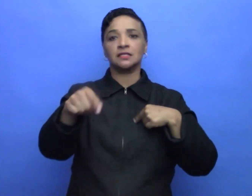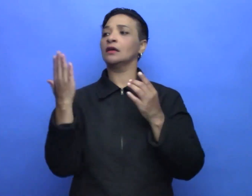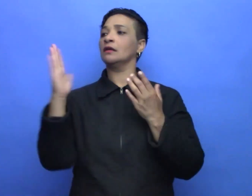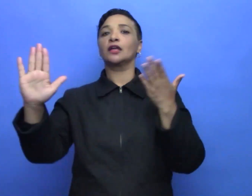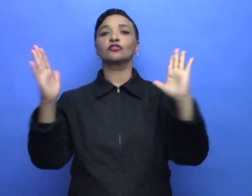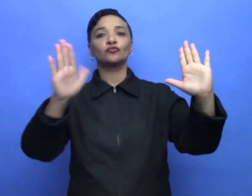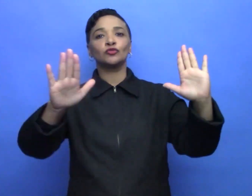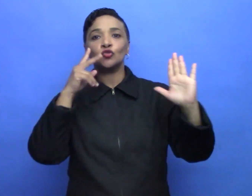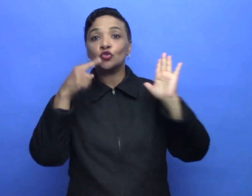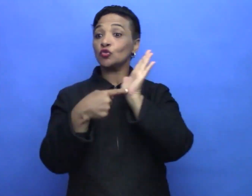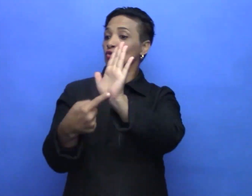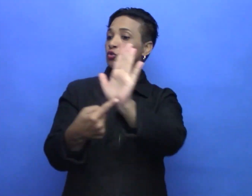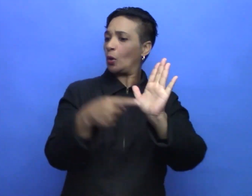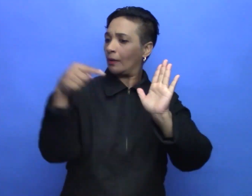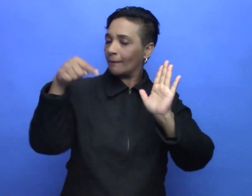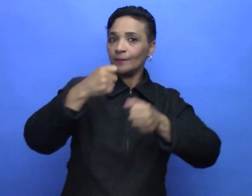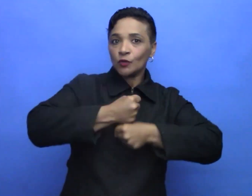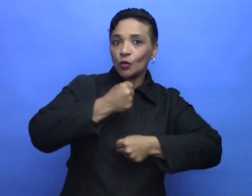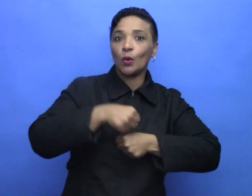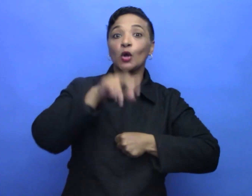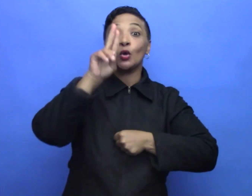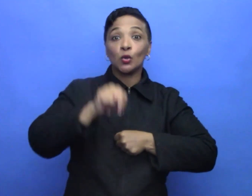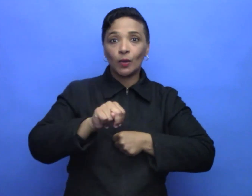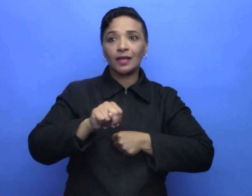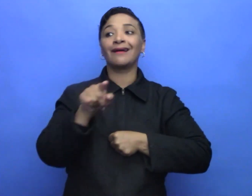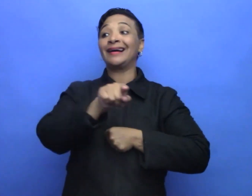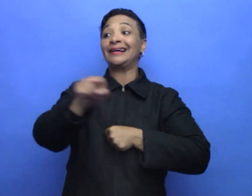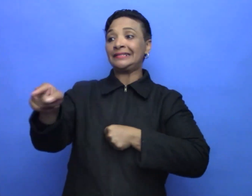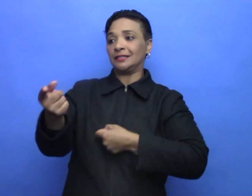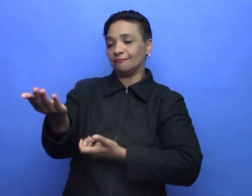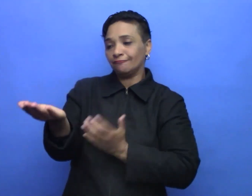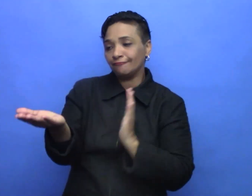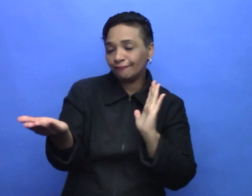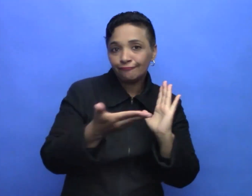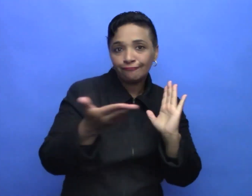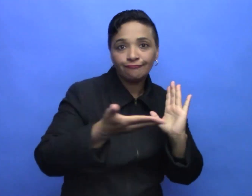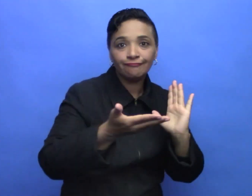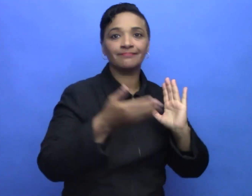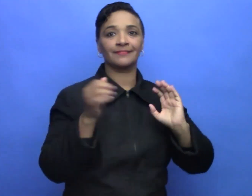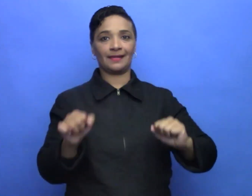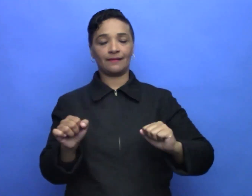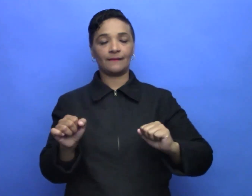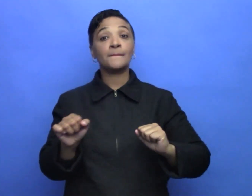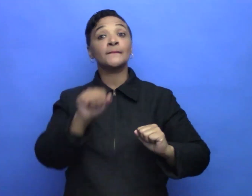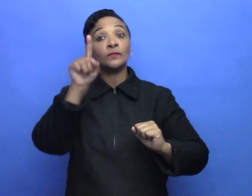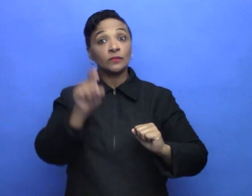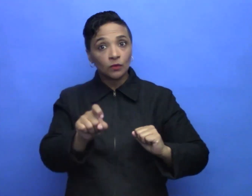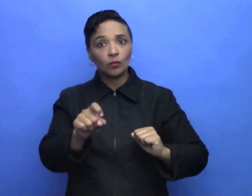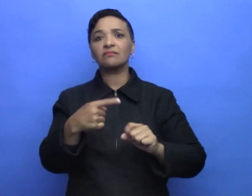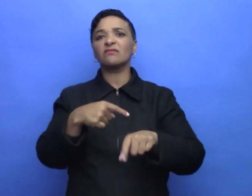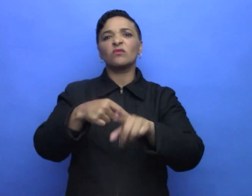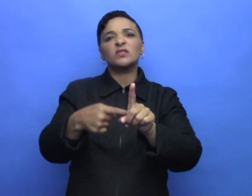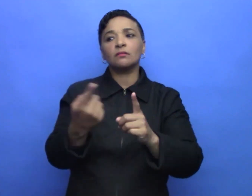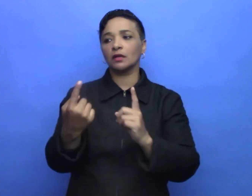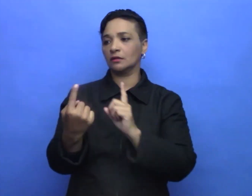really help in attracting persons with disabilities, especially if there is a one-to-one communication,